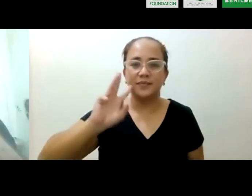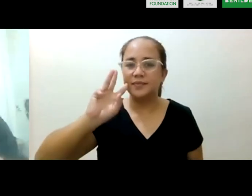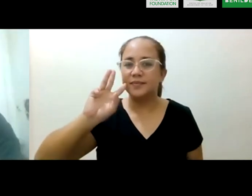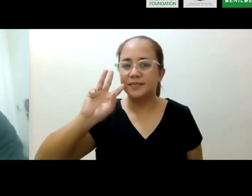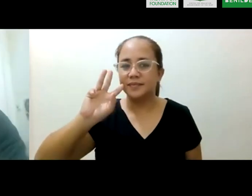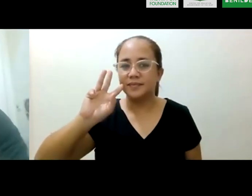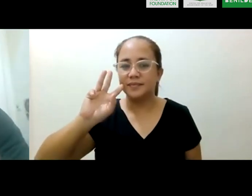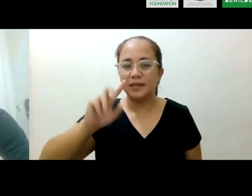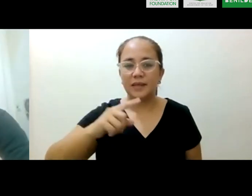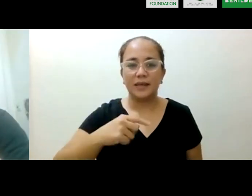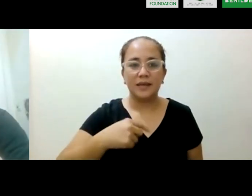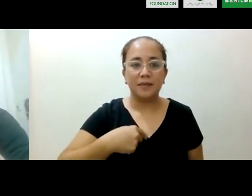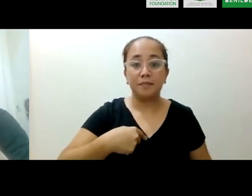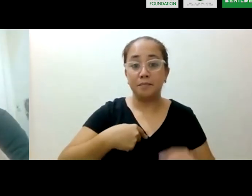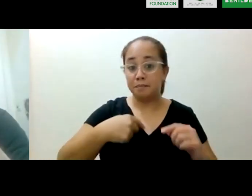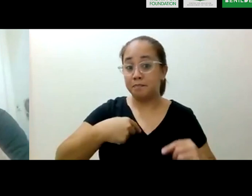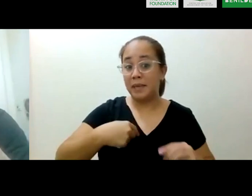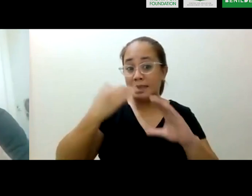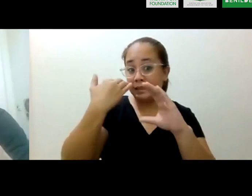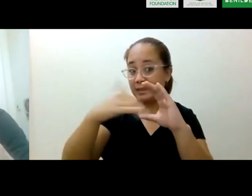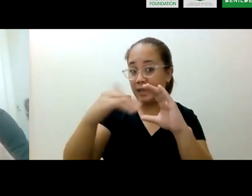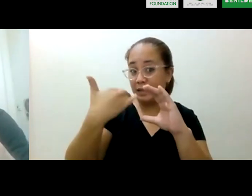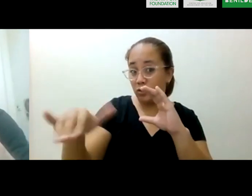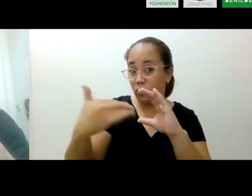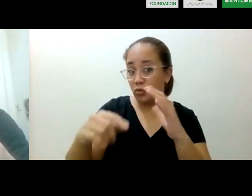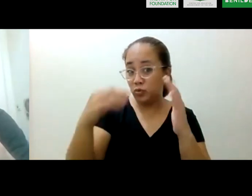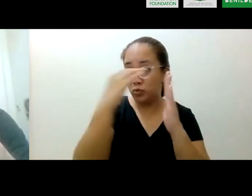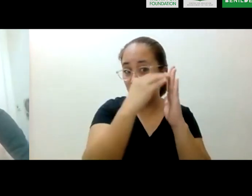I will send you some questions